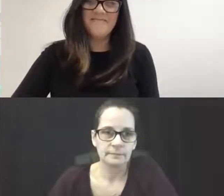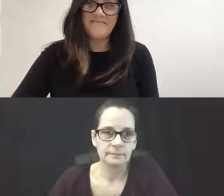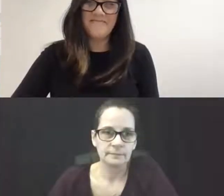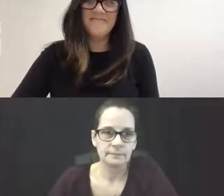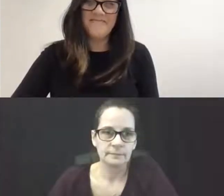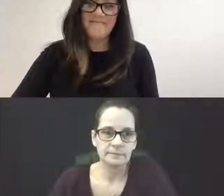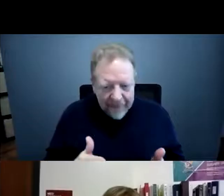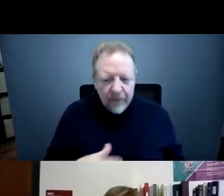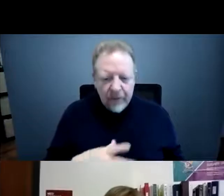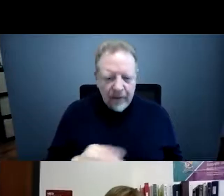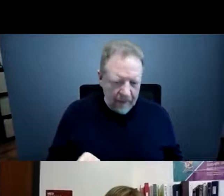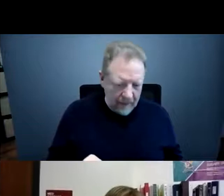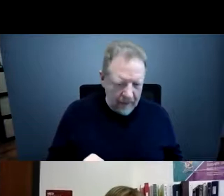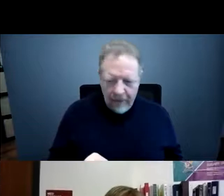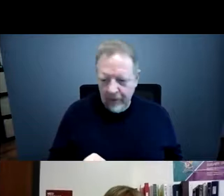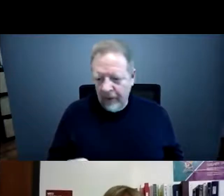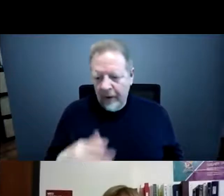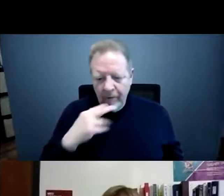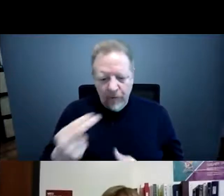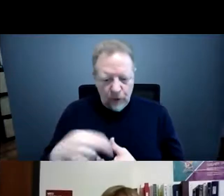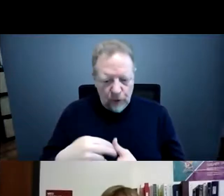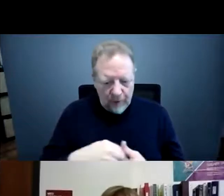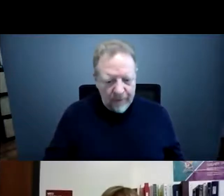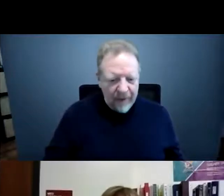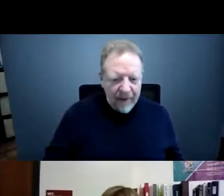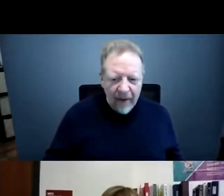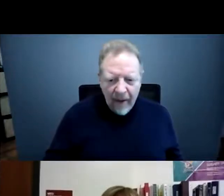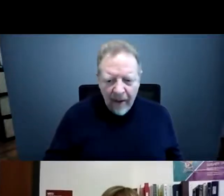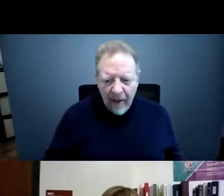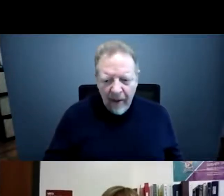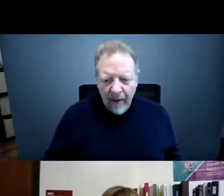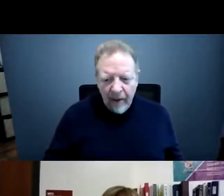and Bumi, thanks for joining. And I think that is everybody we have today.